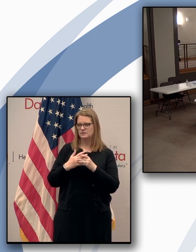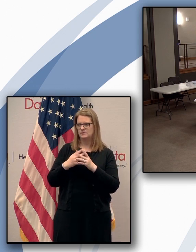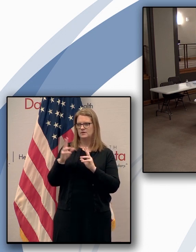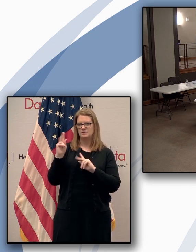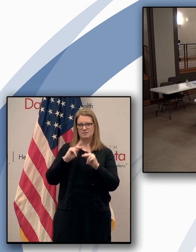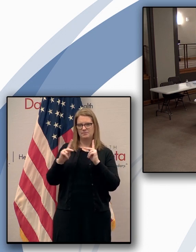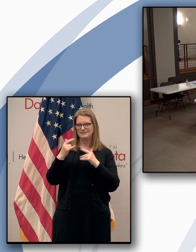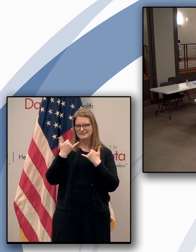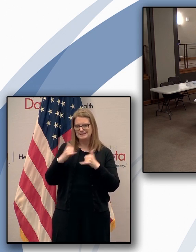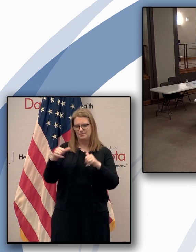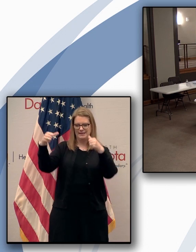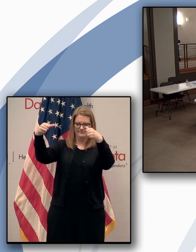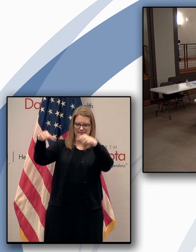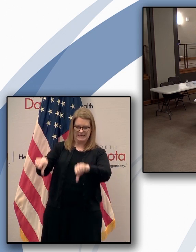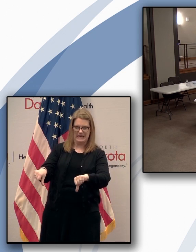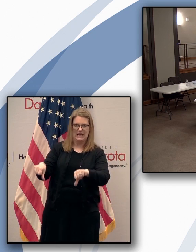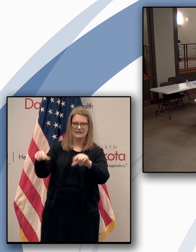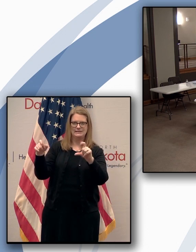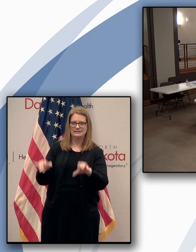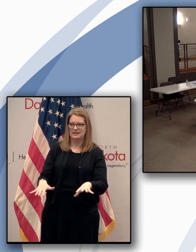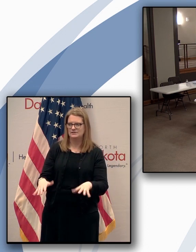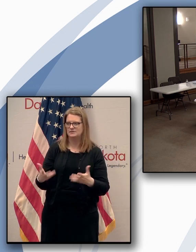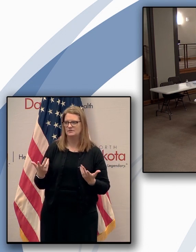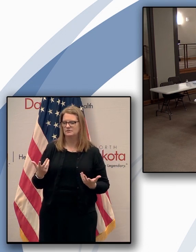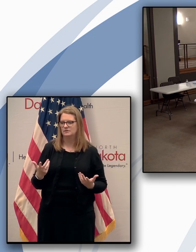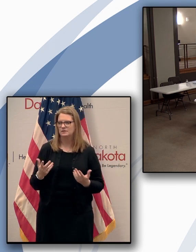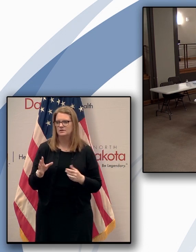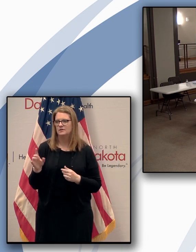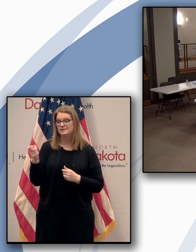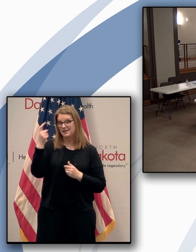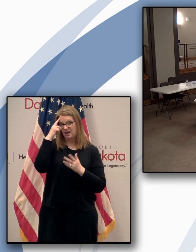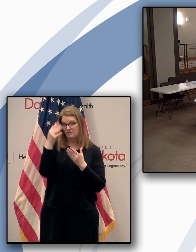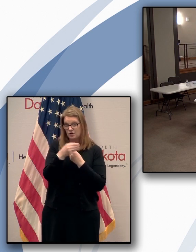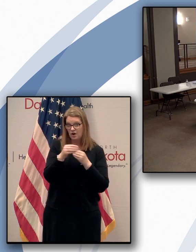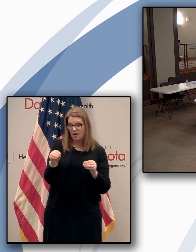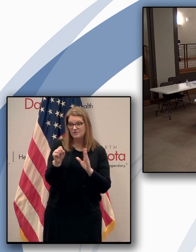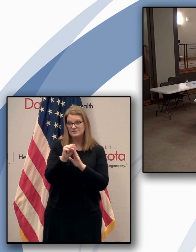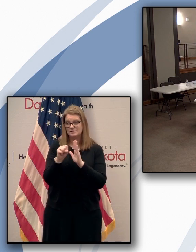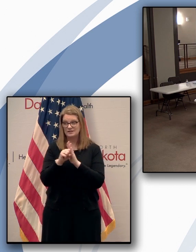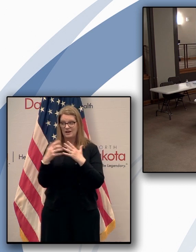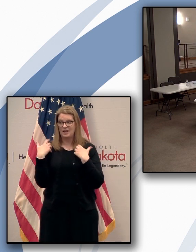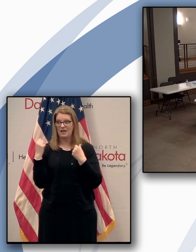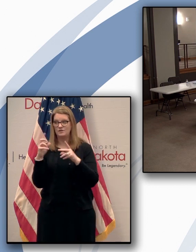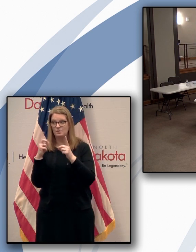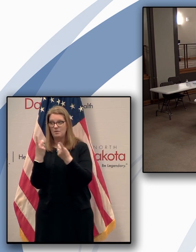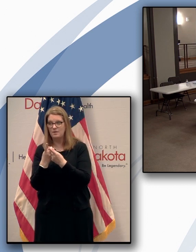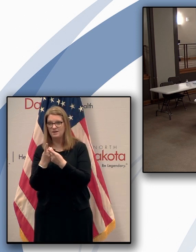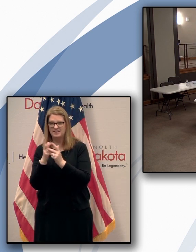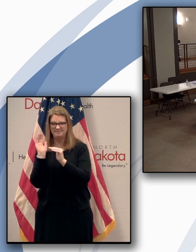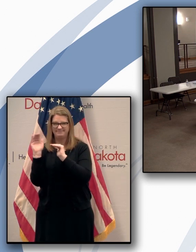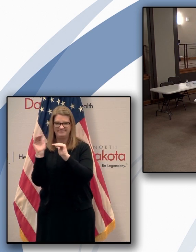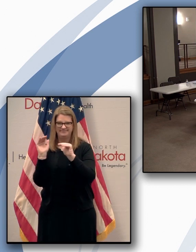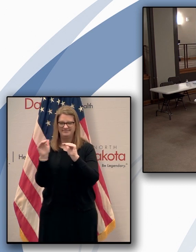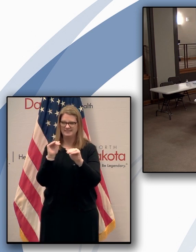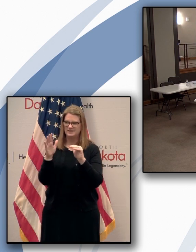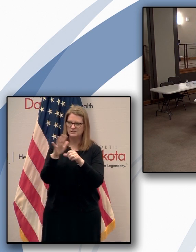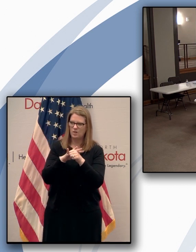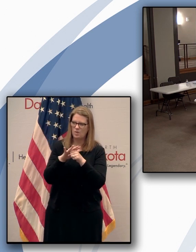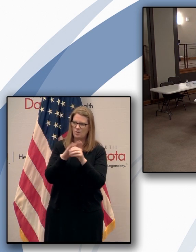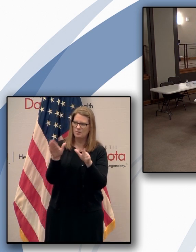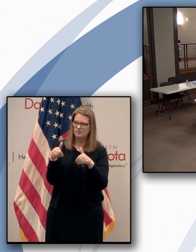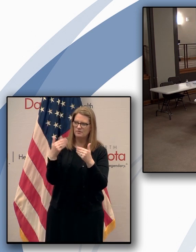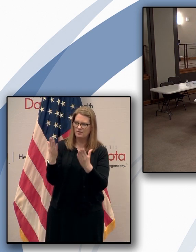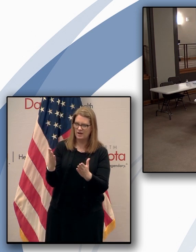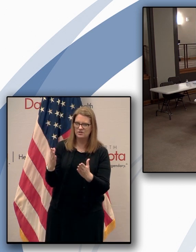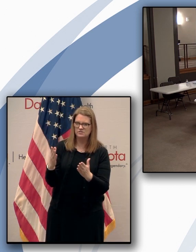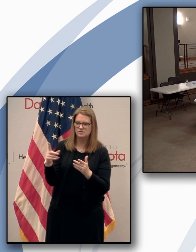from testing. Is there more the governor's office or the state health department can be doing to work directly with health units or local providers to make sure people